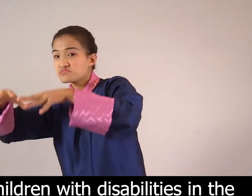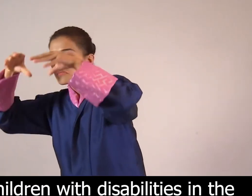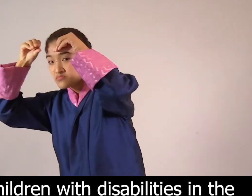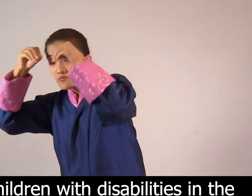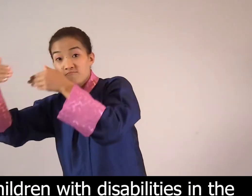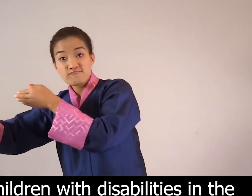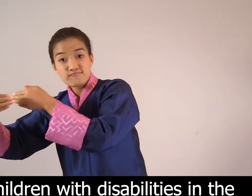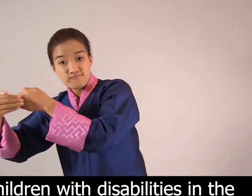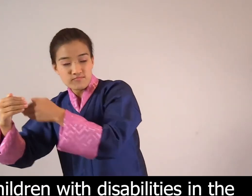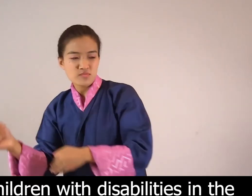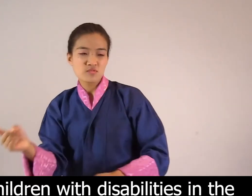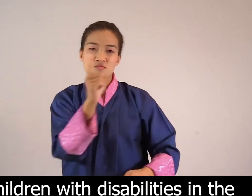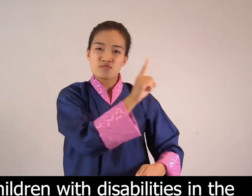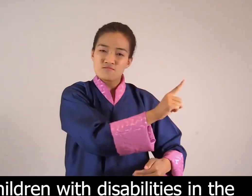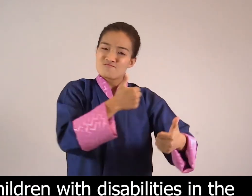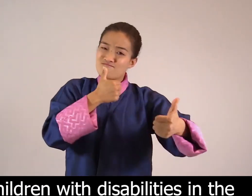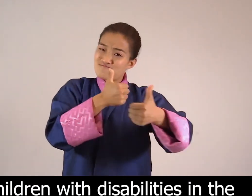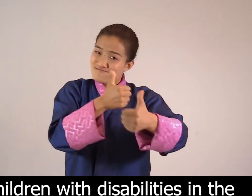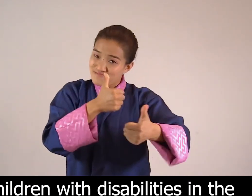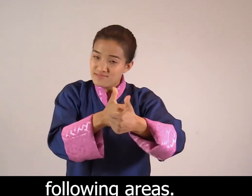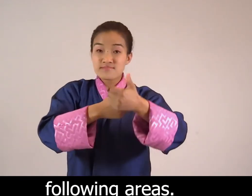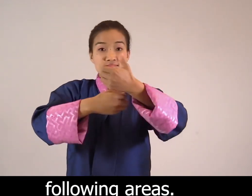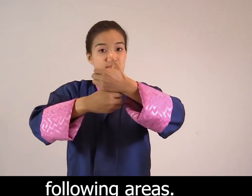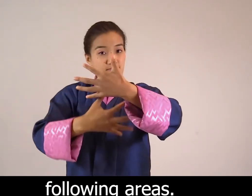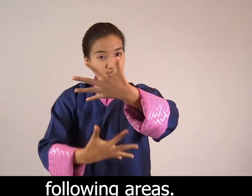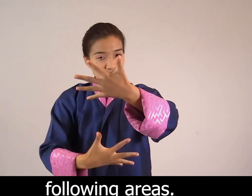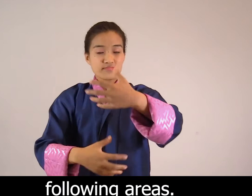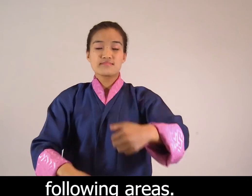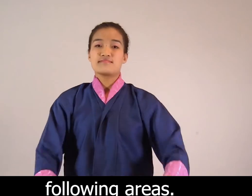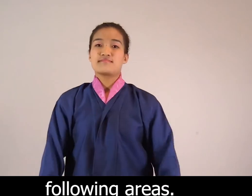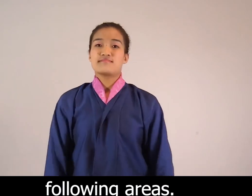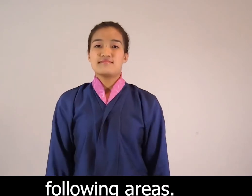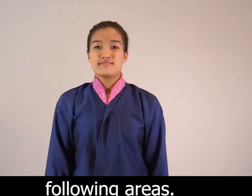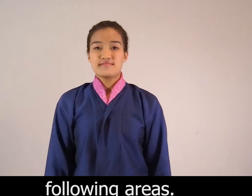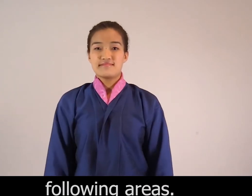with disabilities in the following areas.